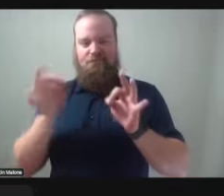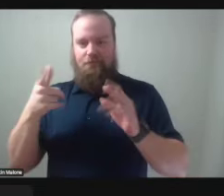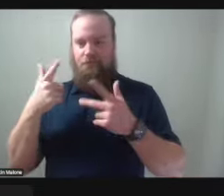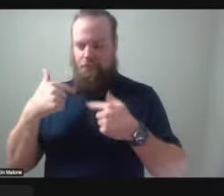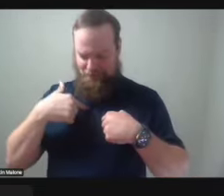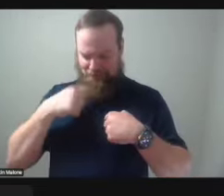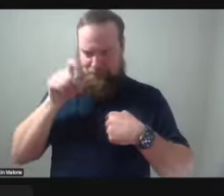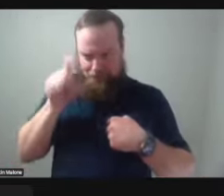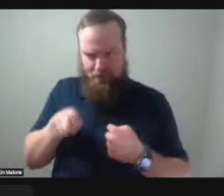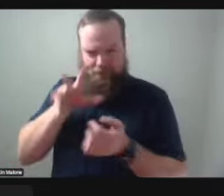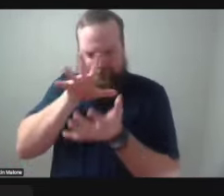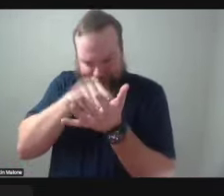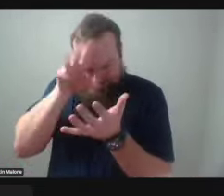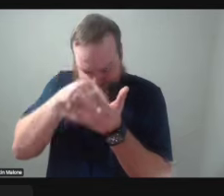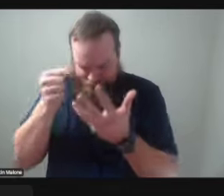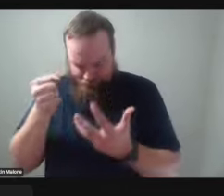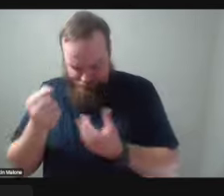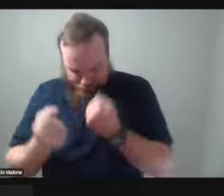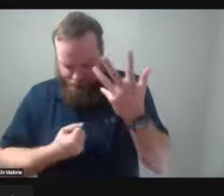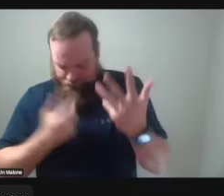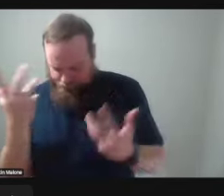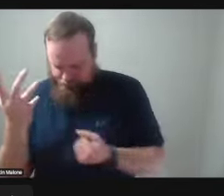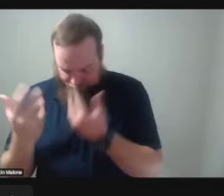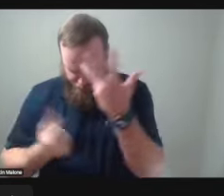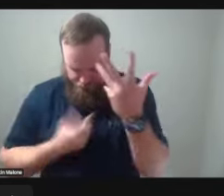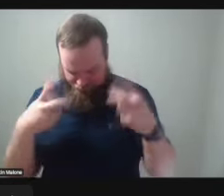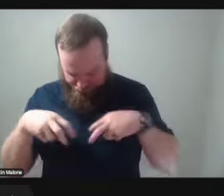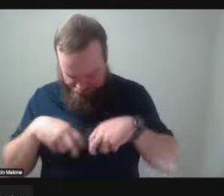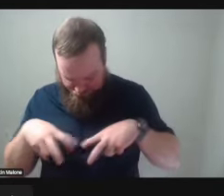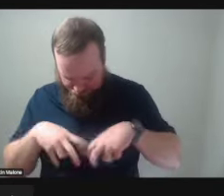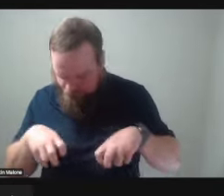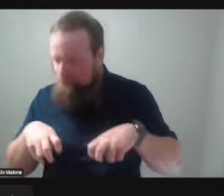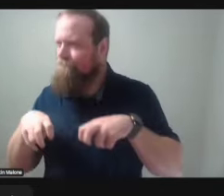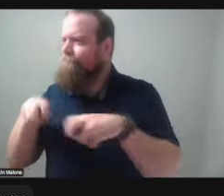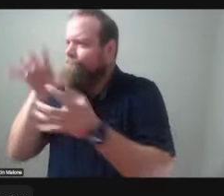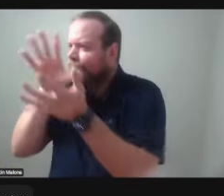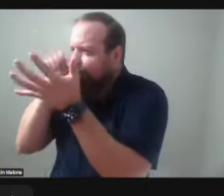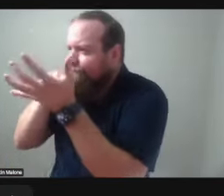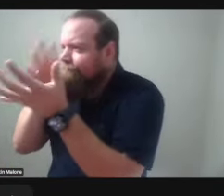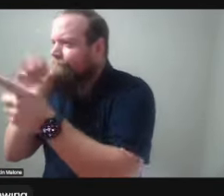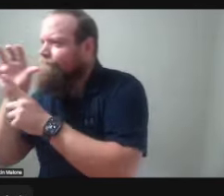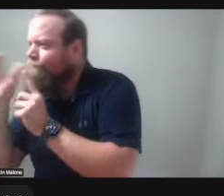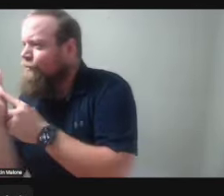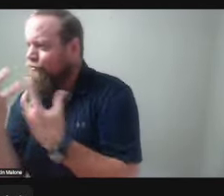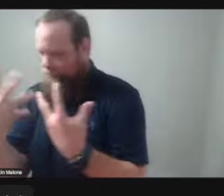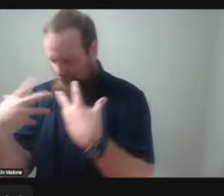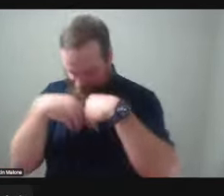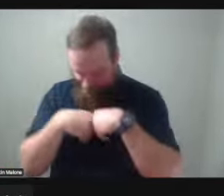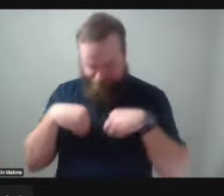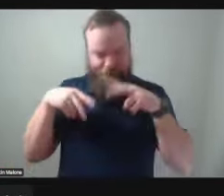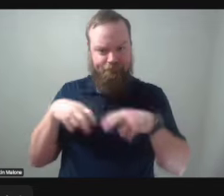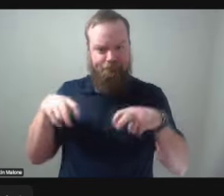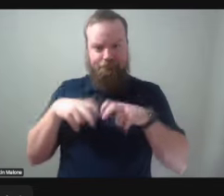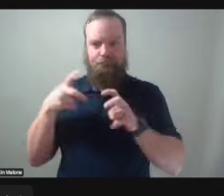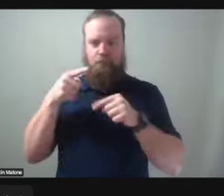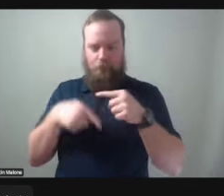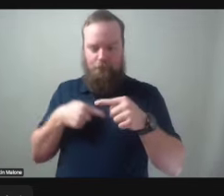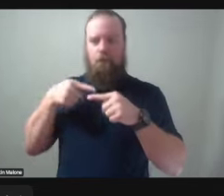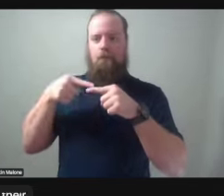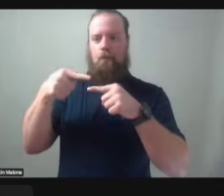Another part of allyship can be found here in this quote. It is a practice of unlearning and relearning. It is a